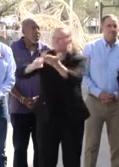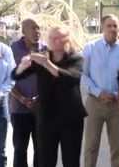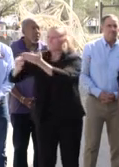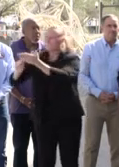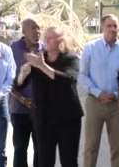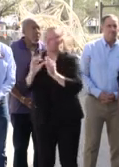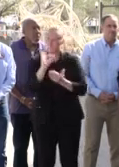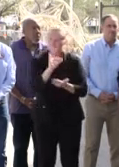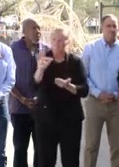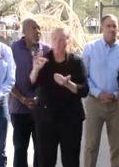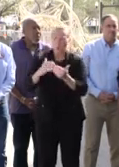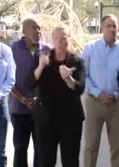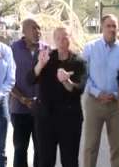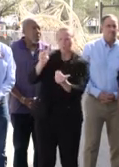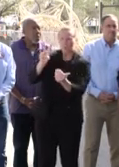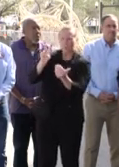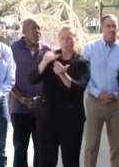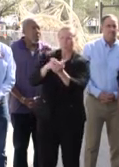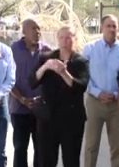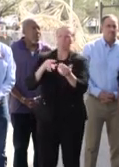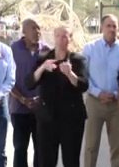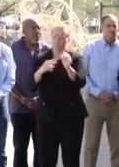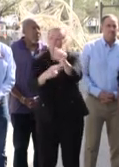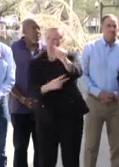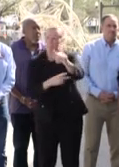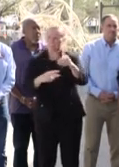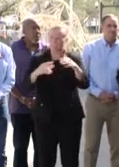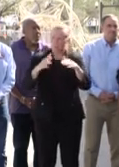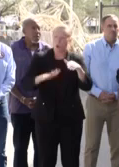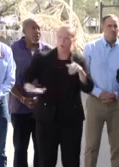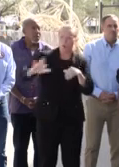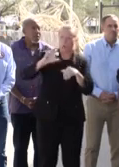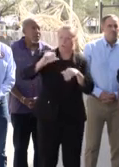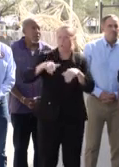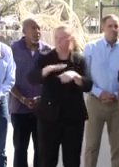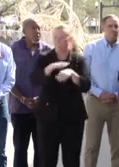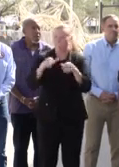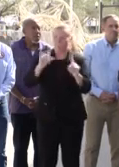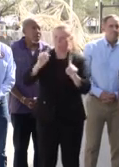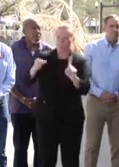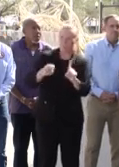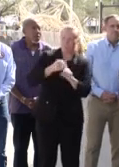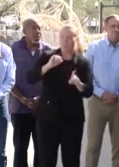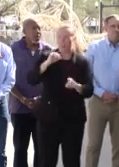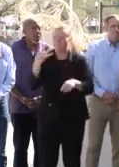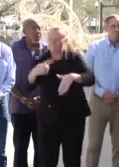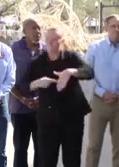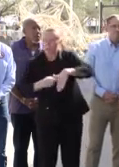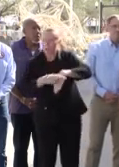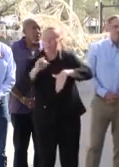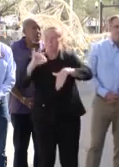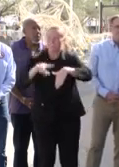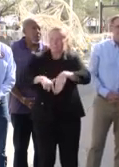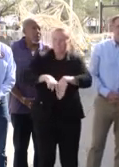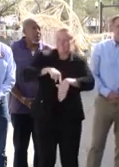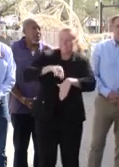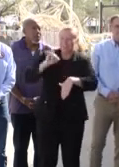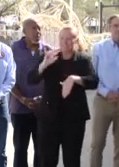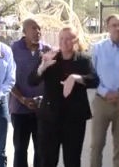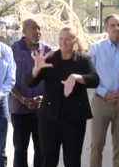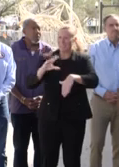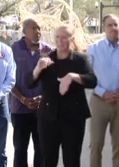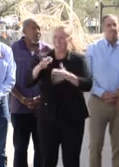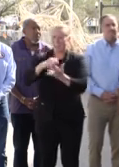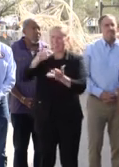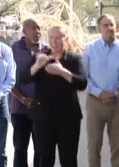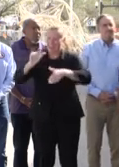2,000 bridge inspections across the impacted areas. I-4, I-75, I-95, and Alligator Alley are